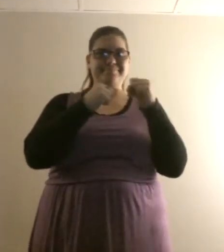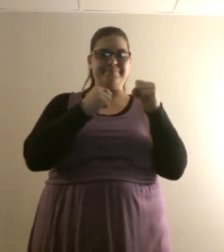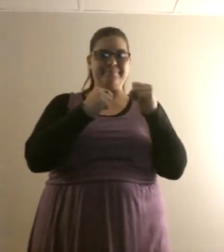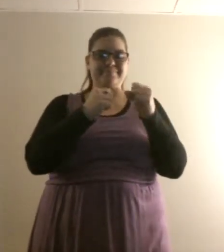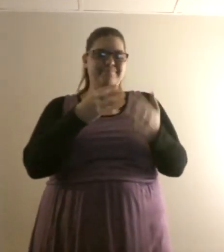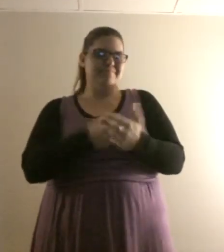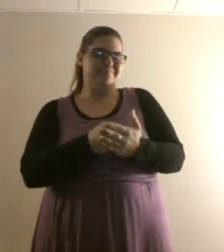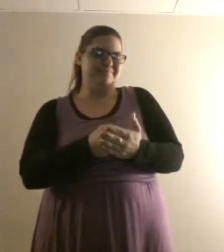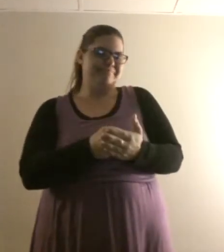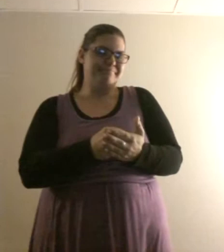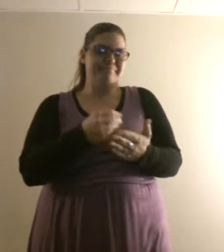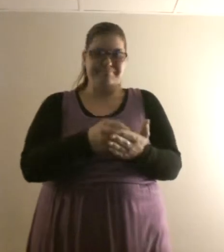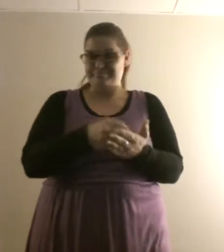money if you needed it.